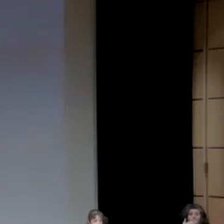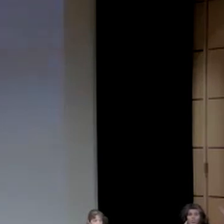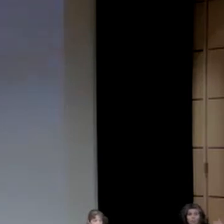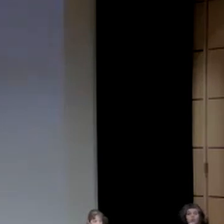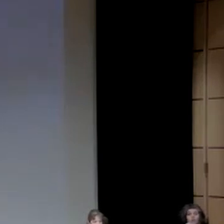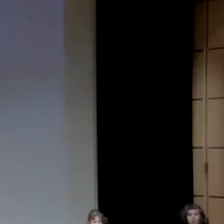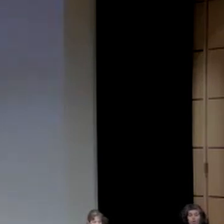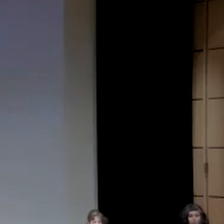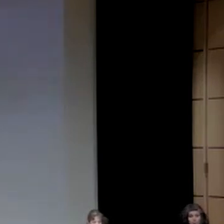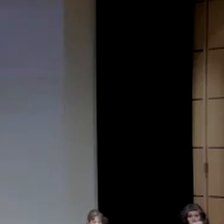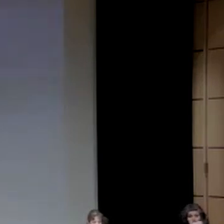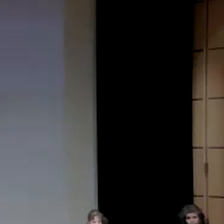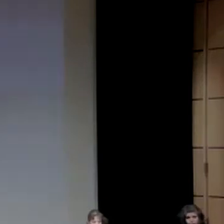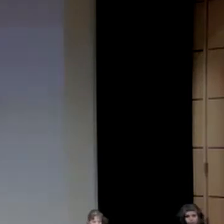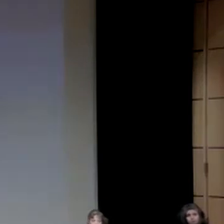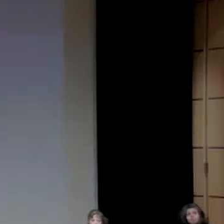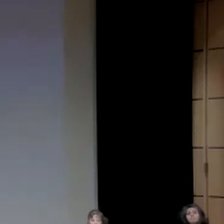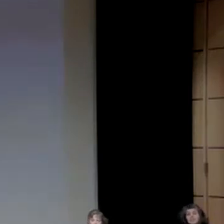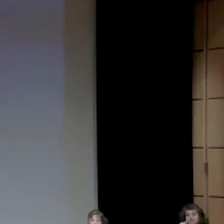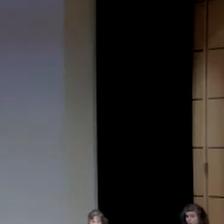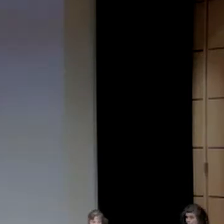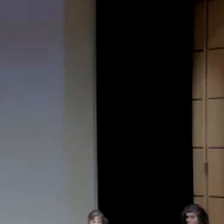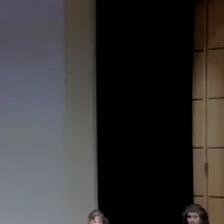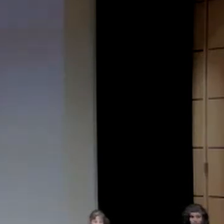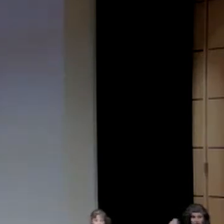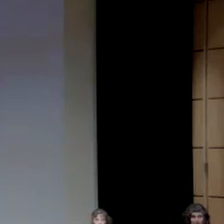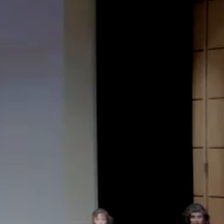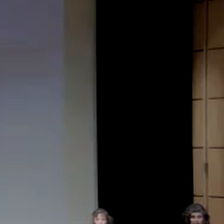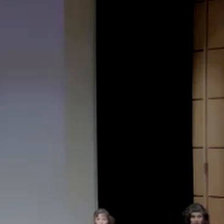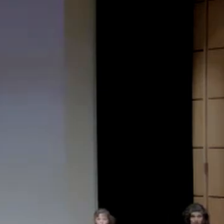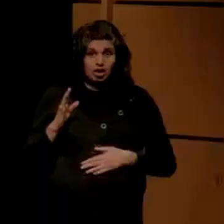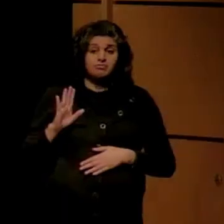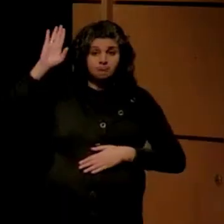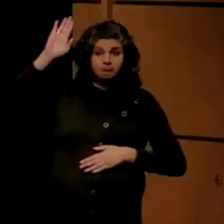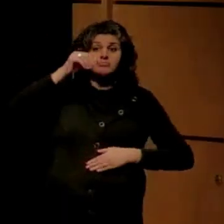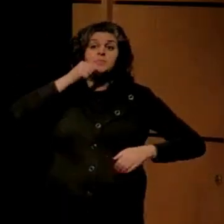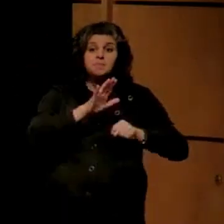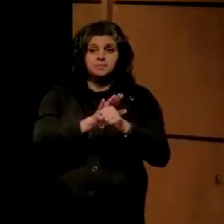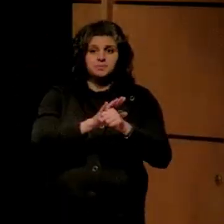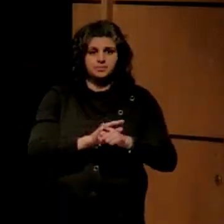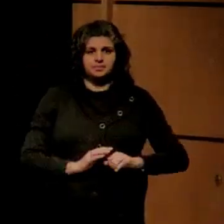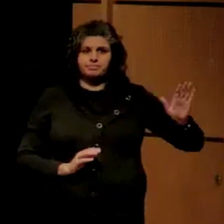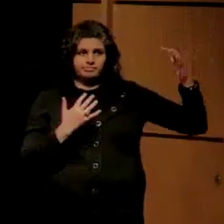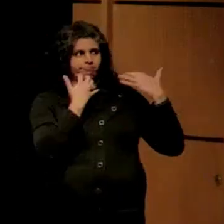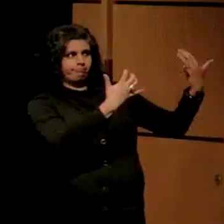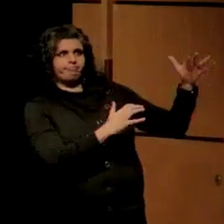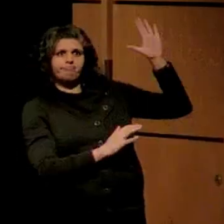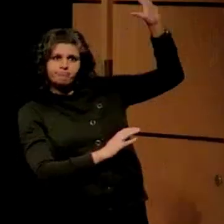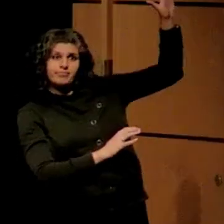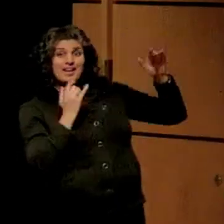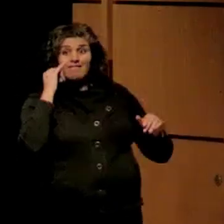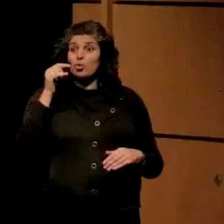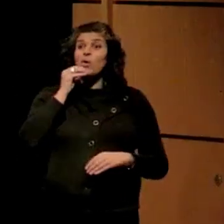approve this slate of trustees. If you are a member here in person, please raise your hand to approve. If you are at home on